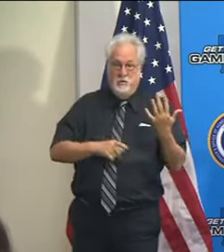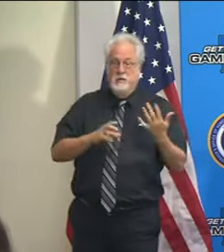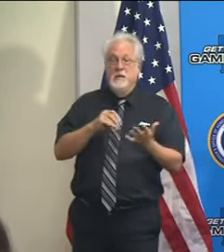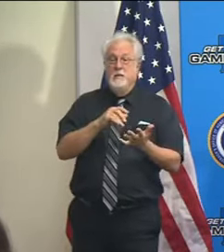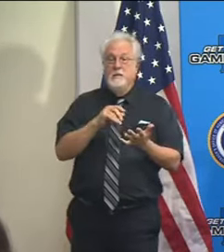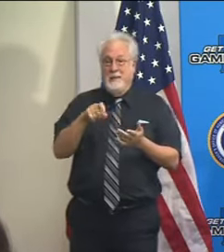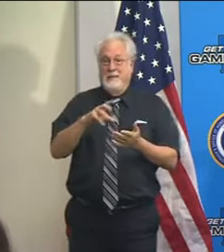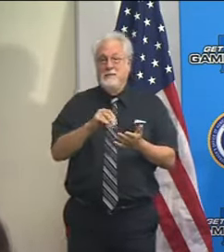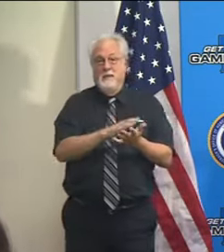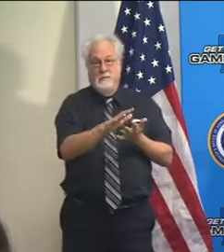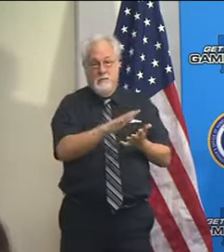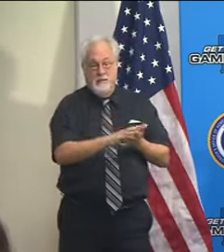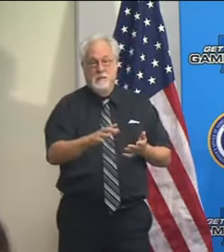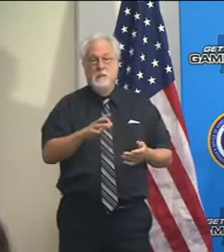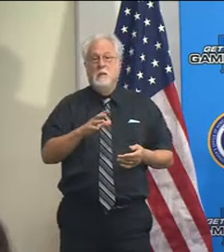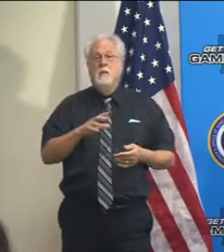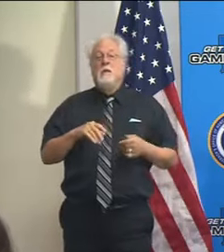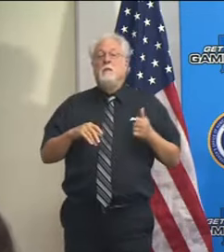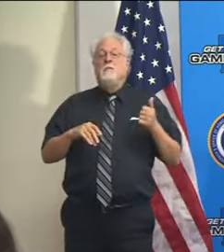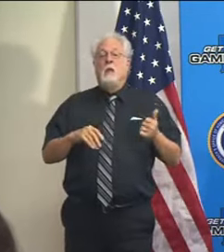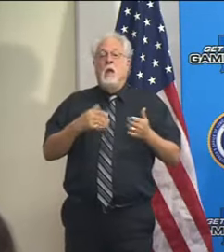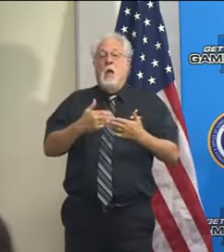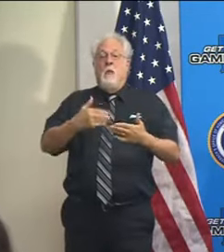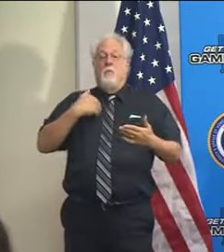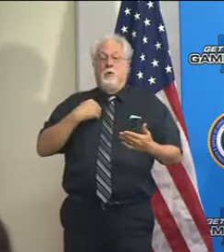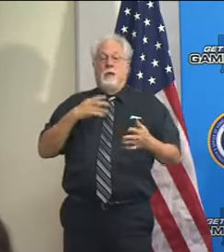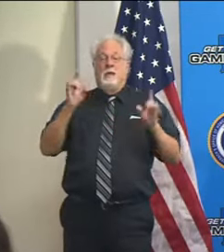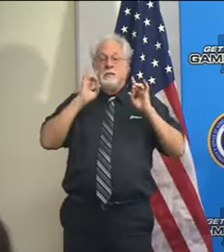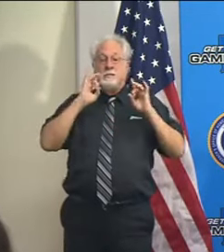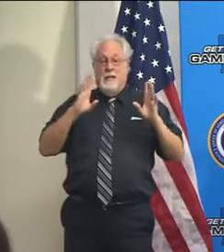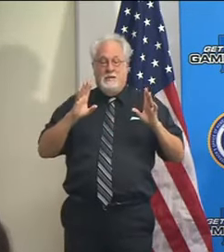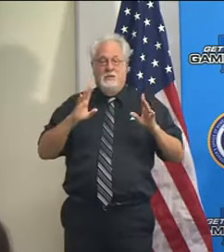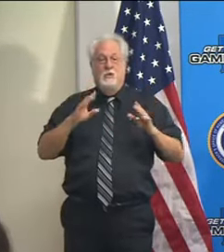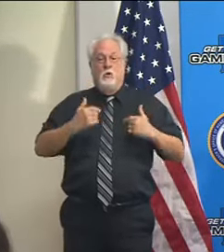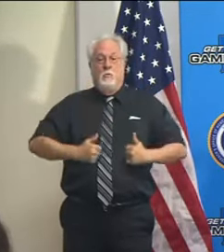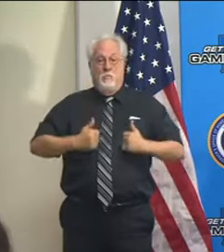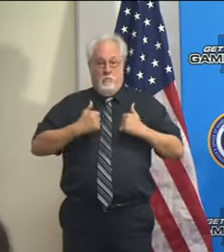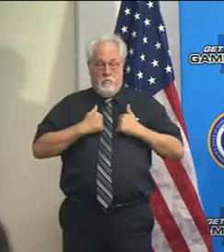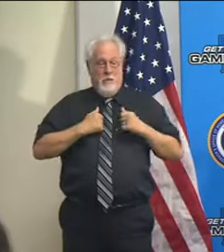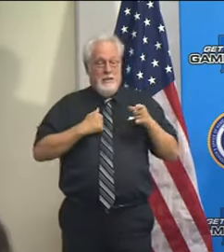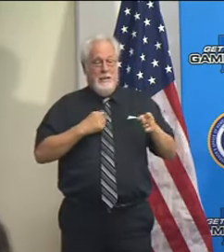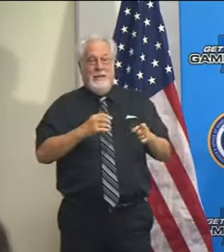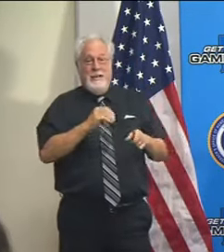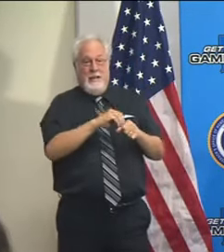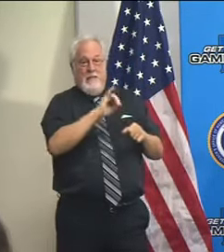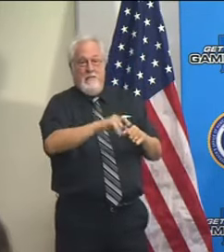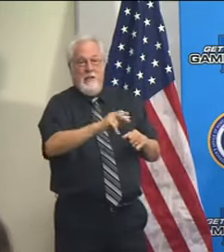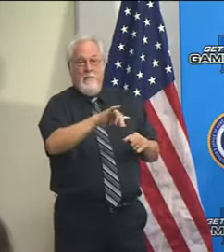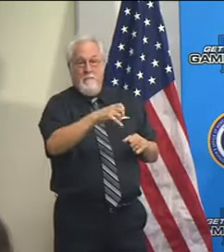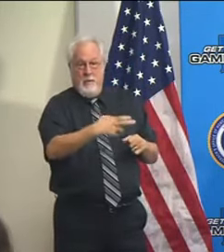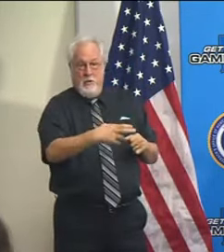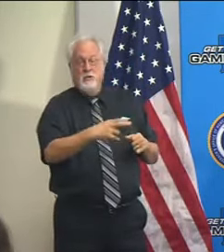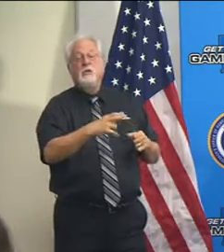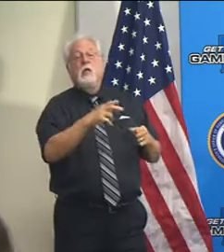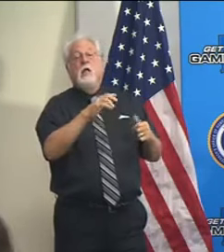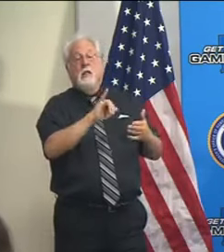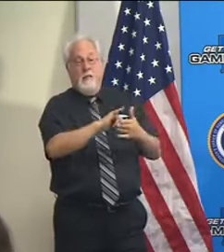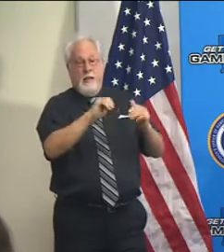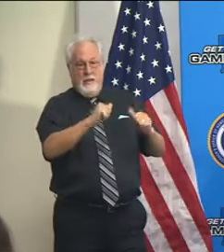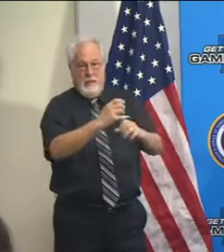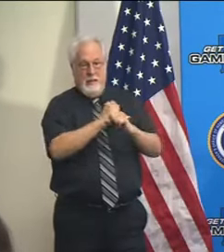expenses. Their pre-disaster primary residence is in a parish designated for critical